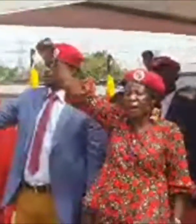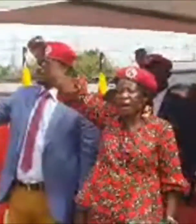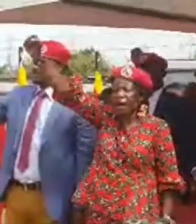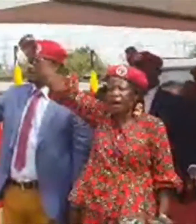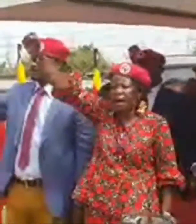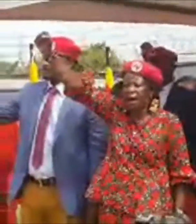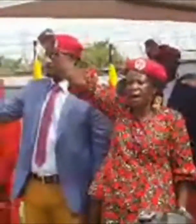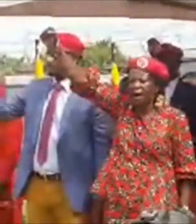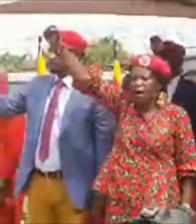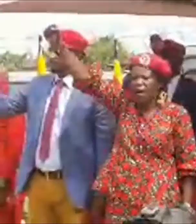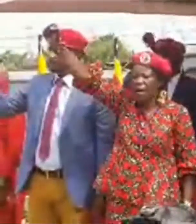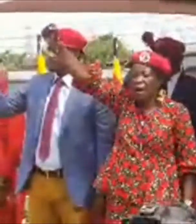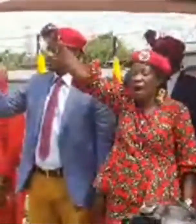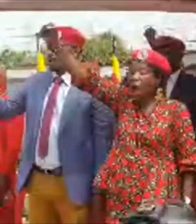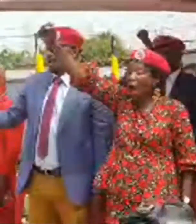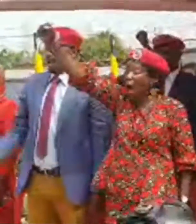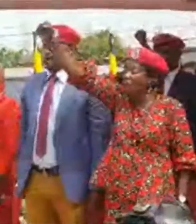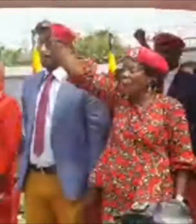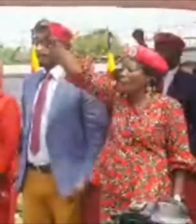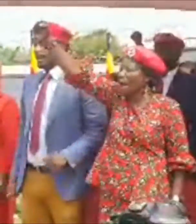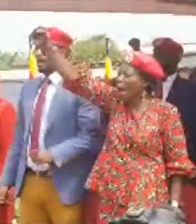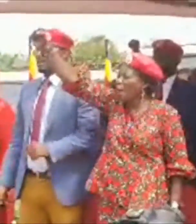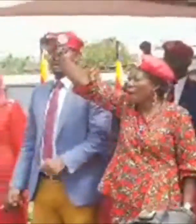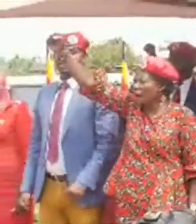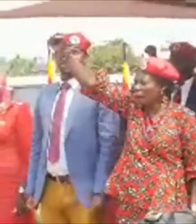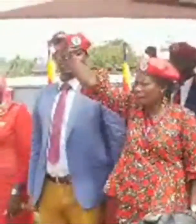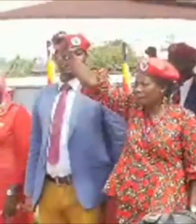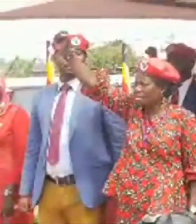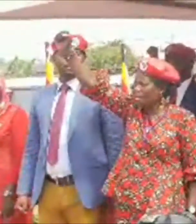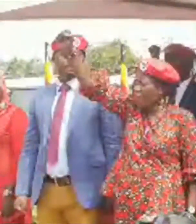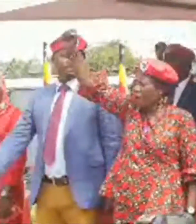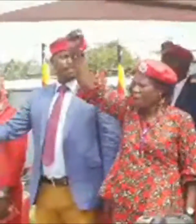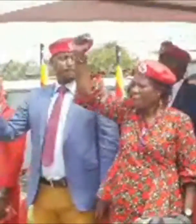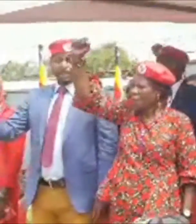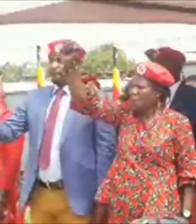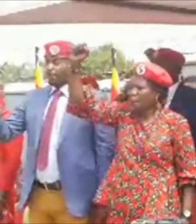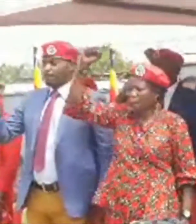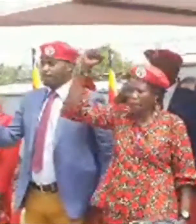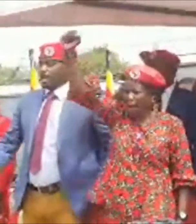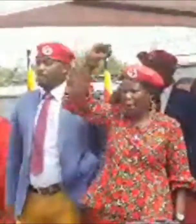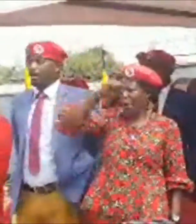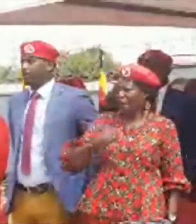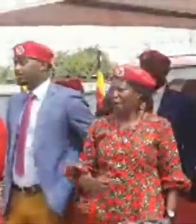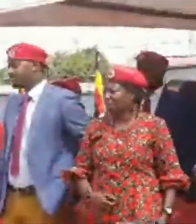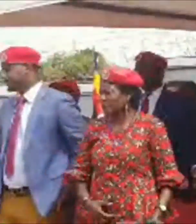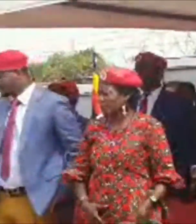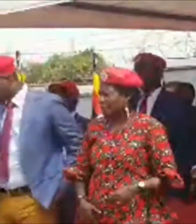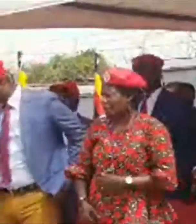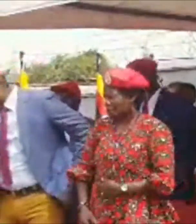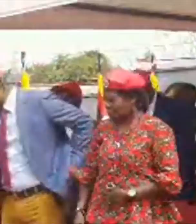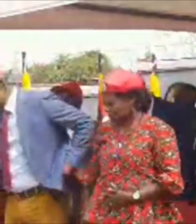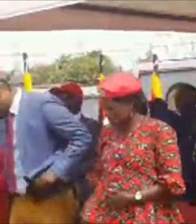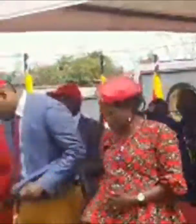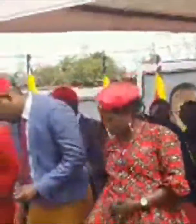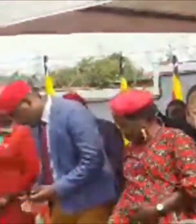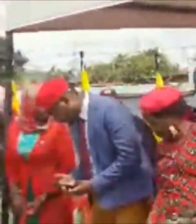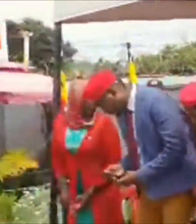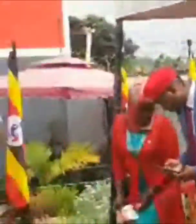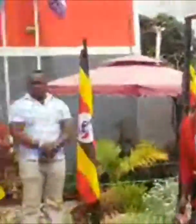Uganda. People power. Our power. Our power. People power.